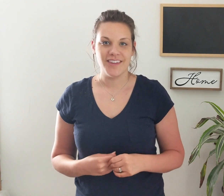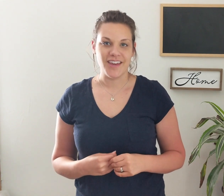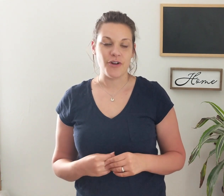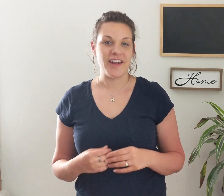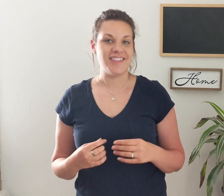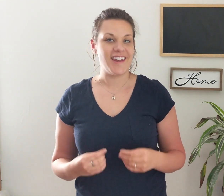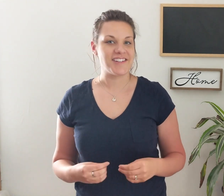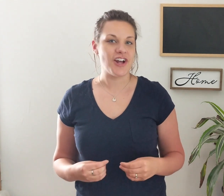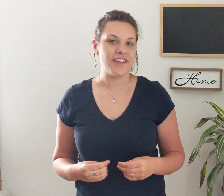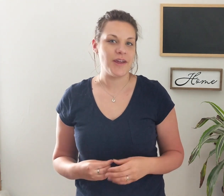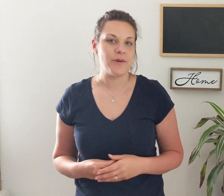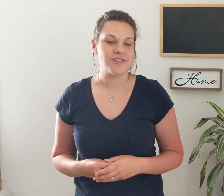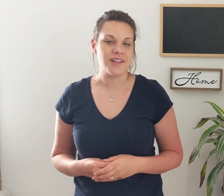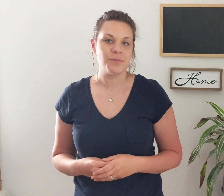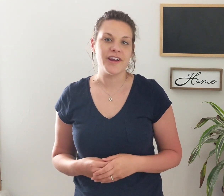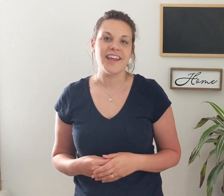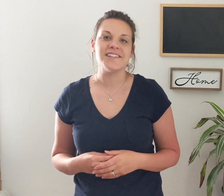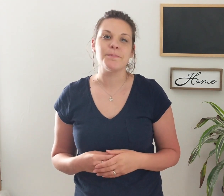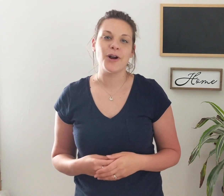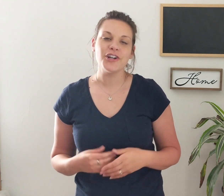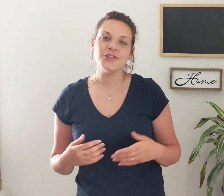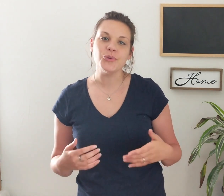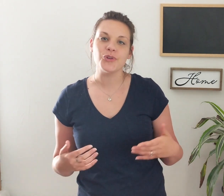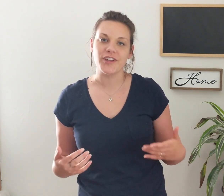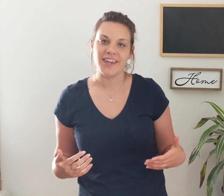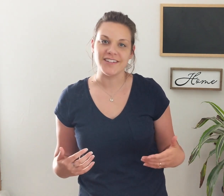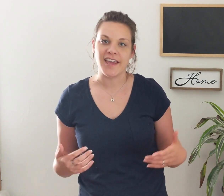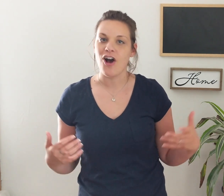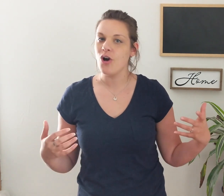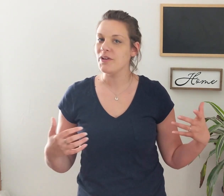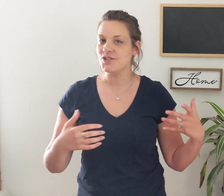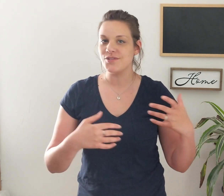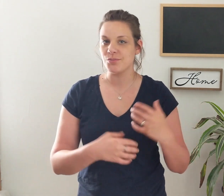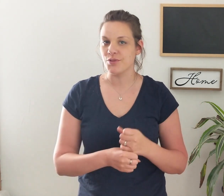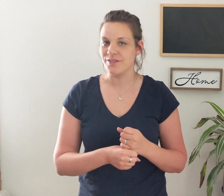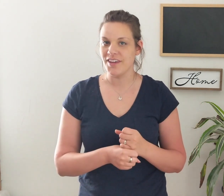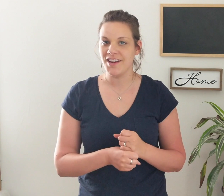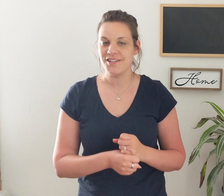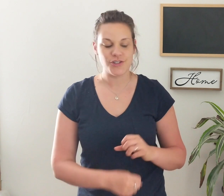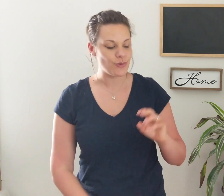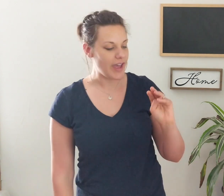All right, the next holiday we'll celebrate is Martin Luther King Day. All we do is abbreviate it to